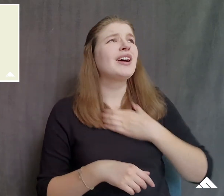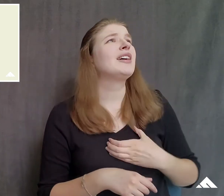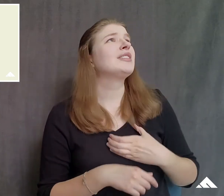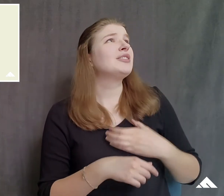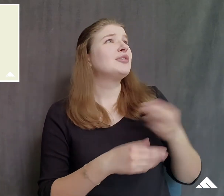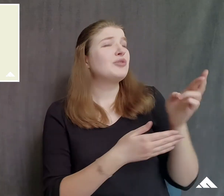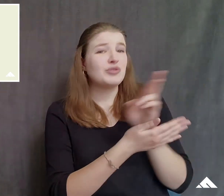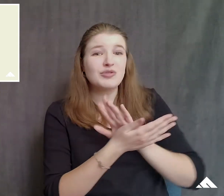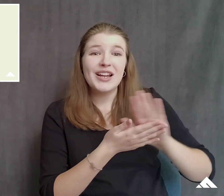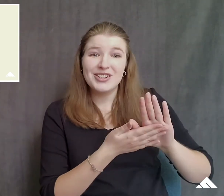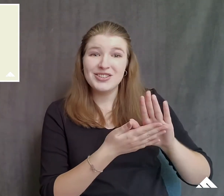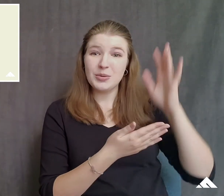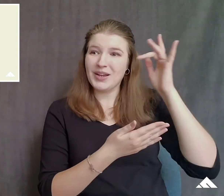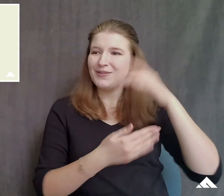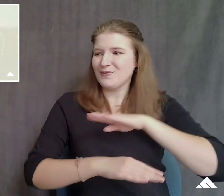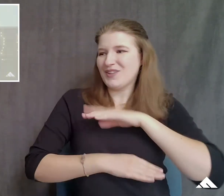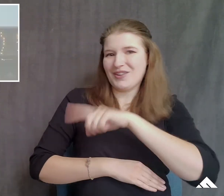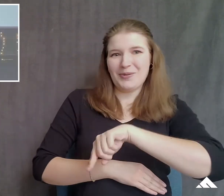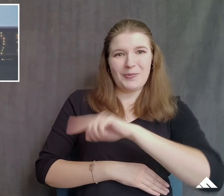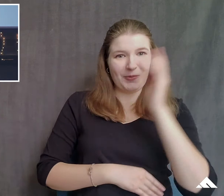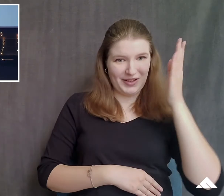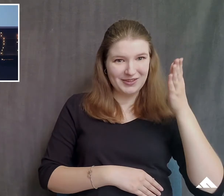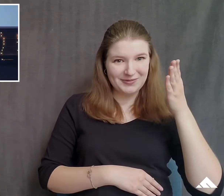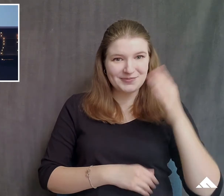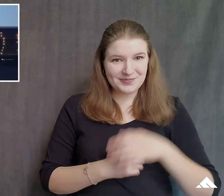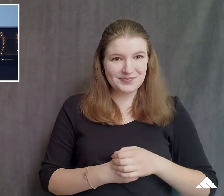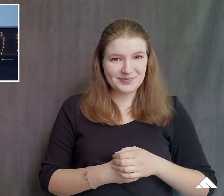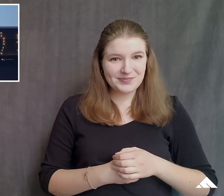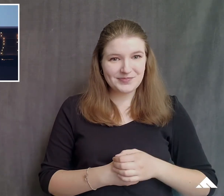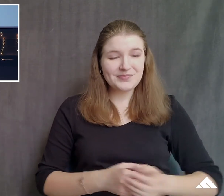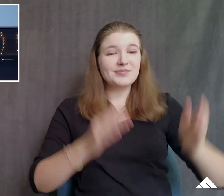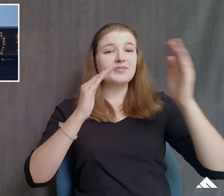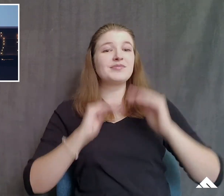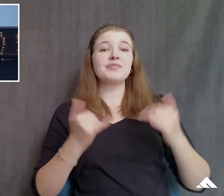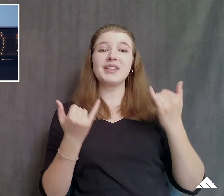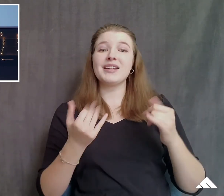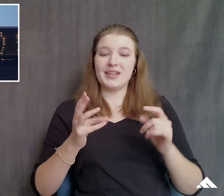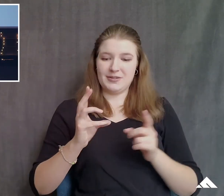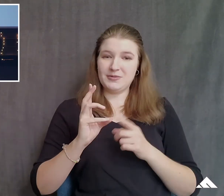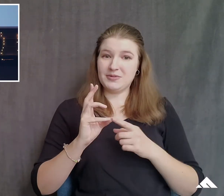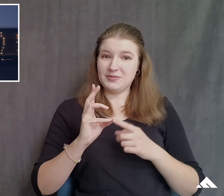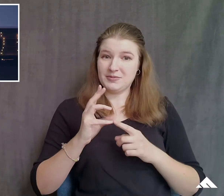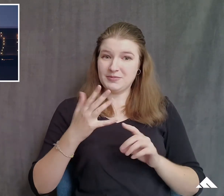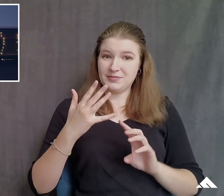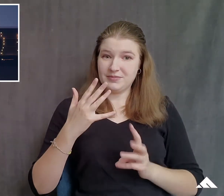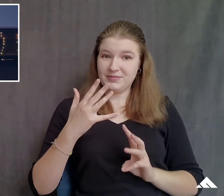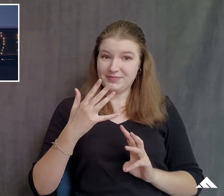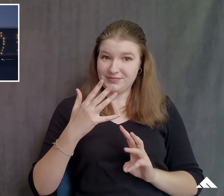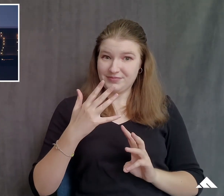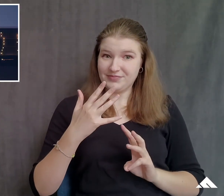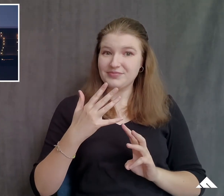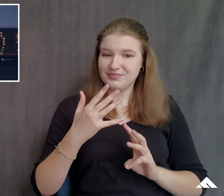for they will be filled. It's worth it, okay? Now today, we're picking up with healing choice number 6, all right? We're trucking right